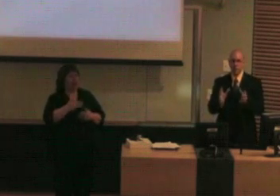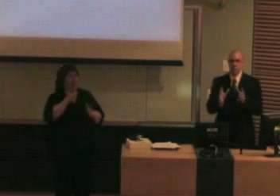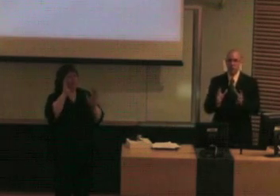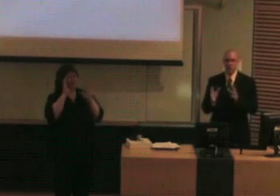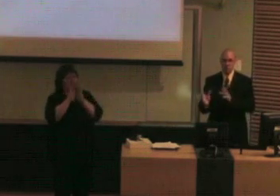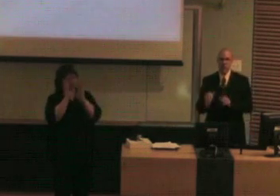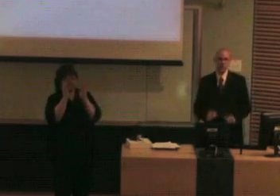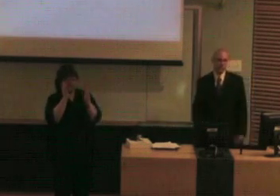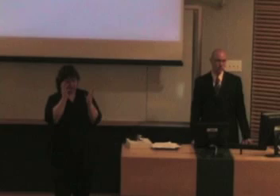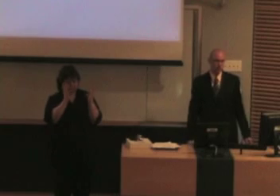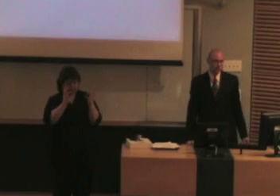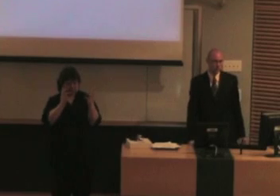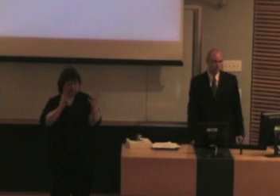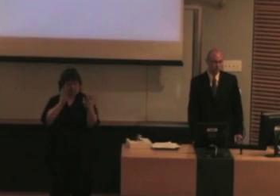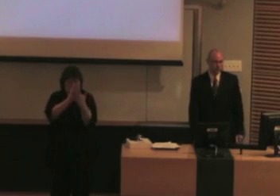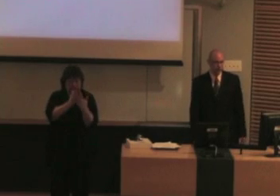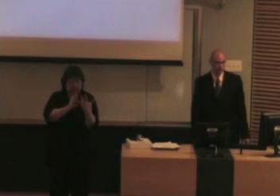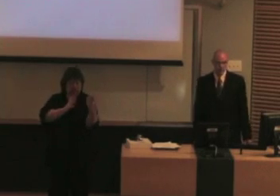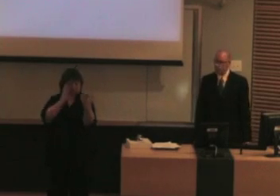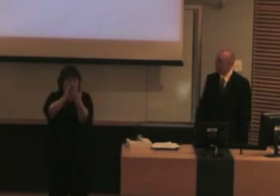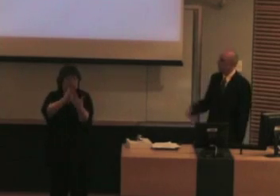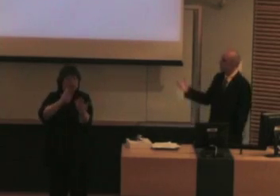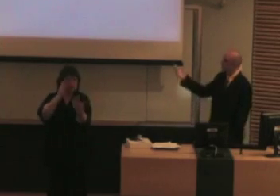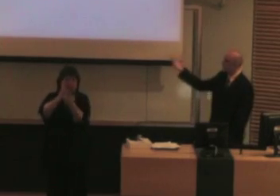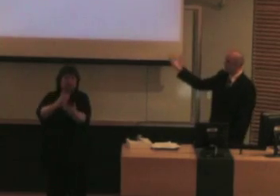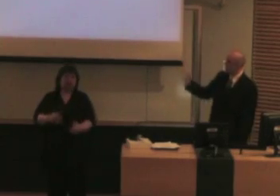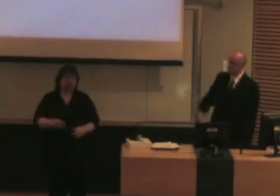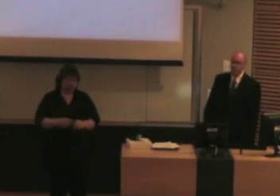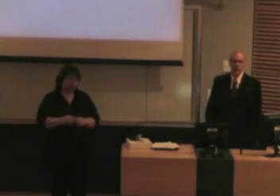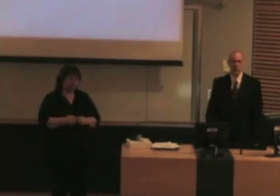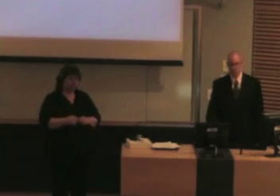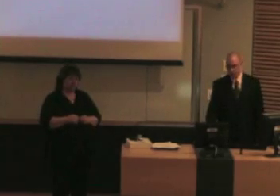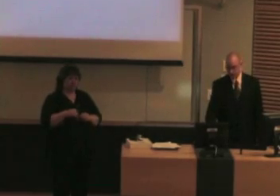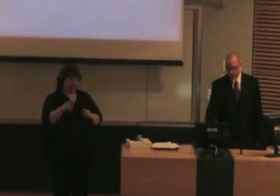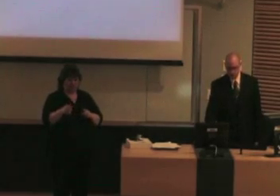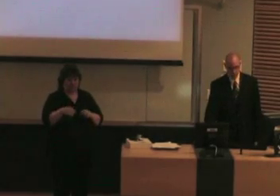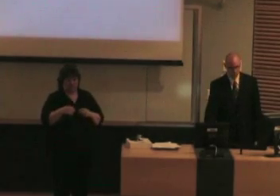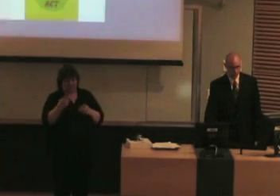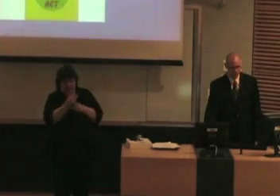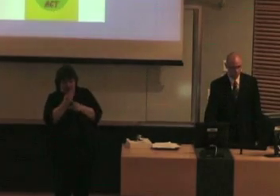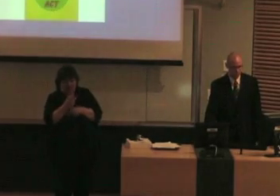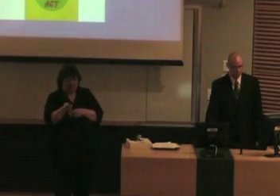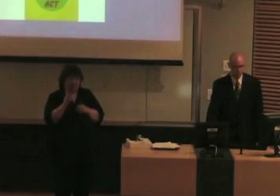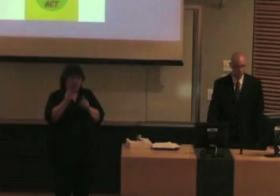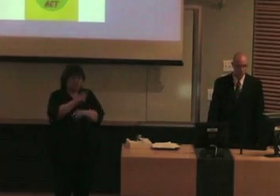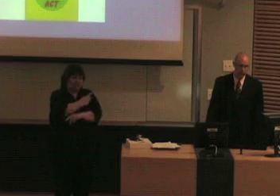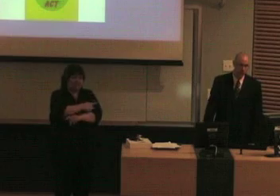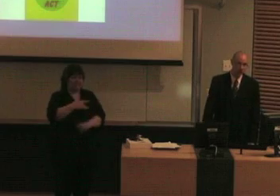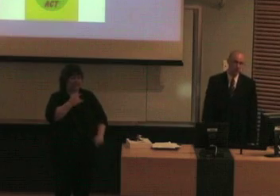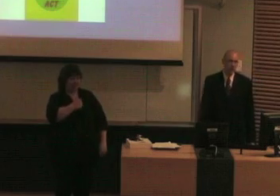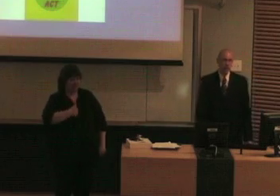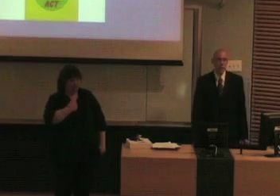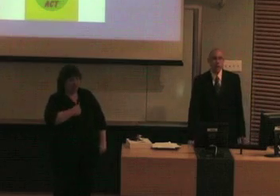pictures based upon each patient. So in this situation, are they telling a lie?